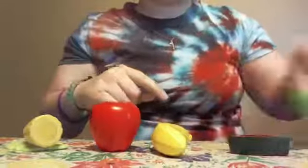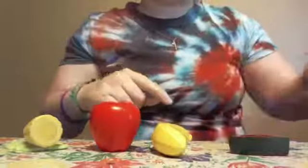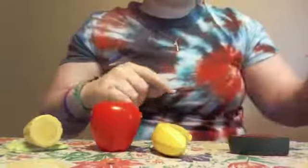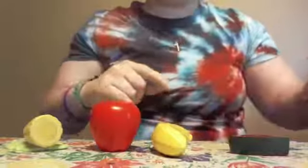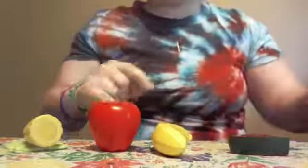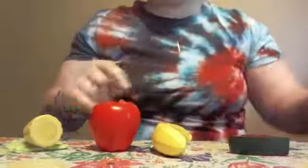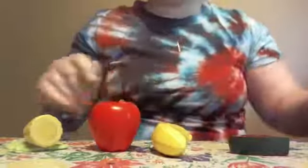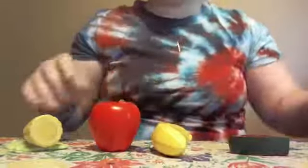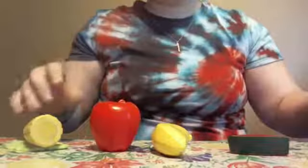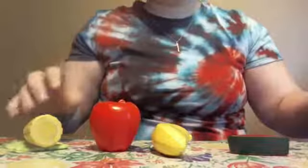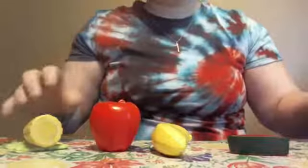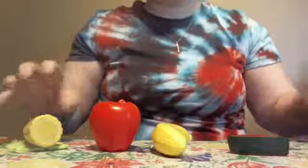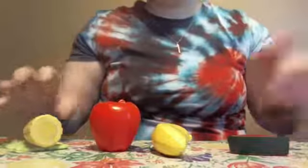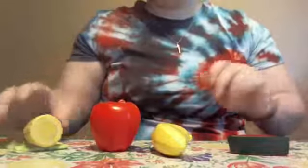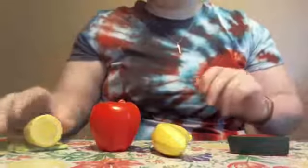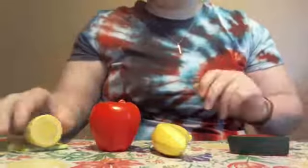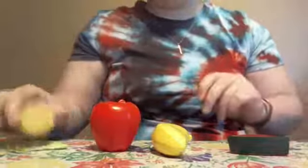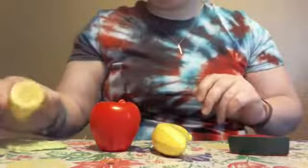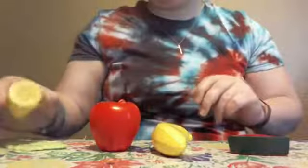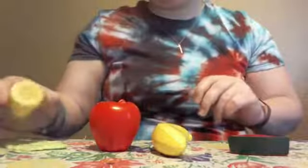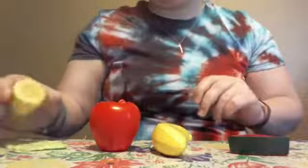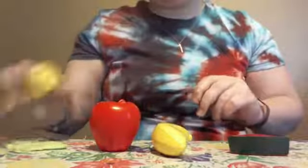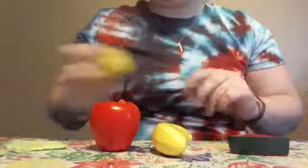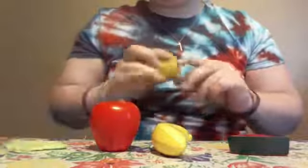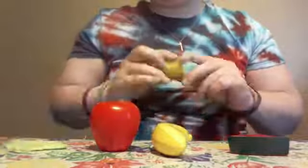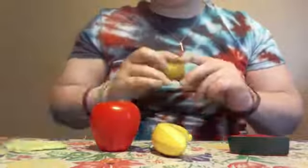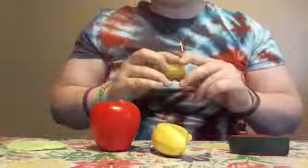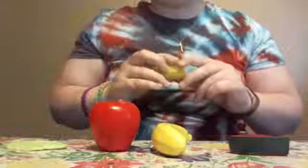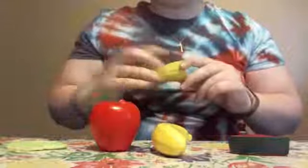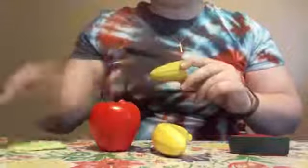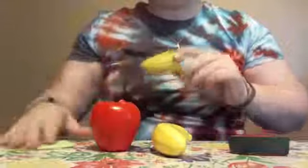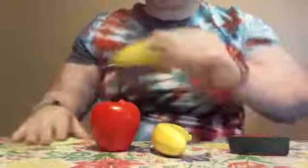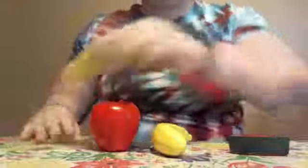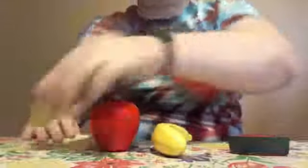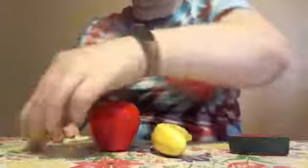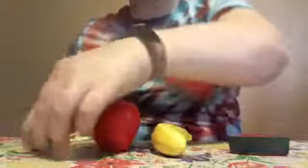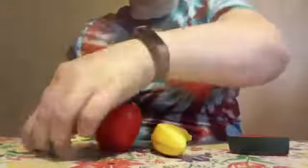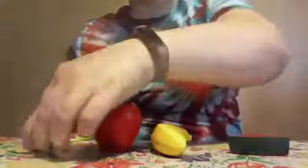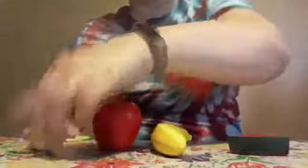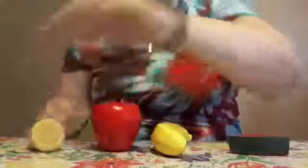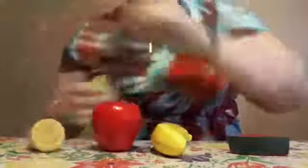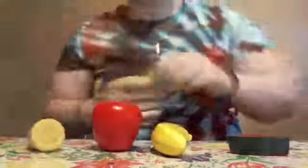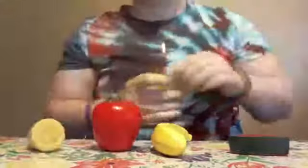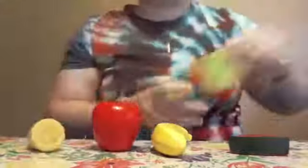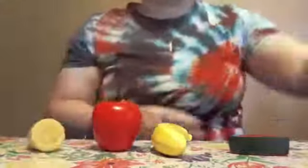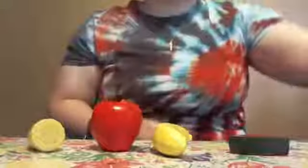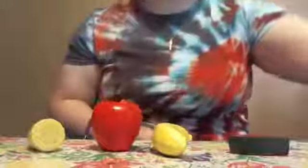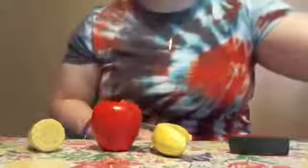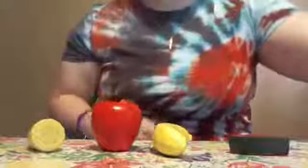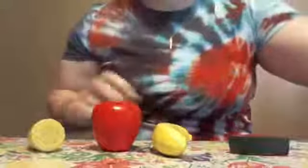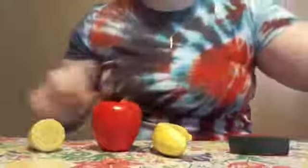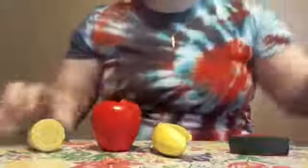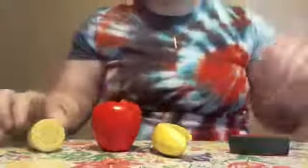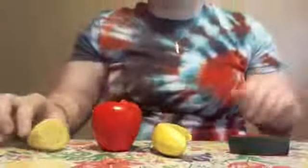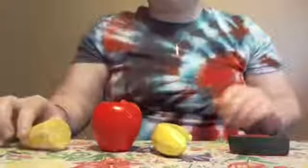and vegetables. So I'm going to take those to the side, and it's kind of hard to see, so I'm going to put that one there. So we